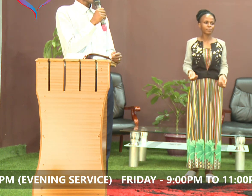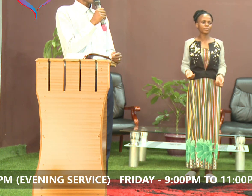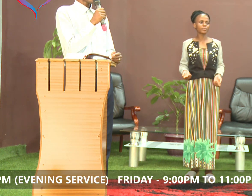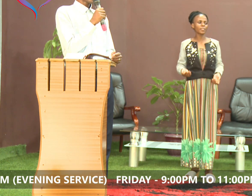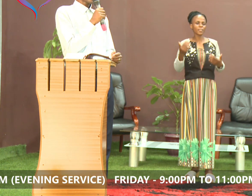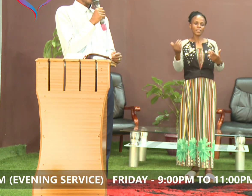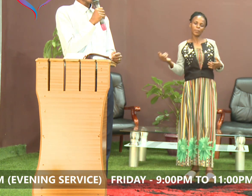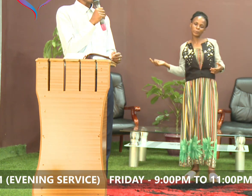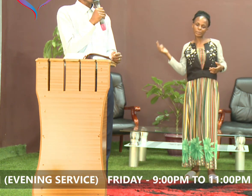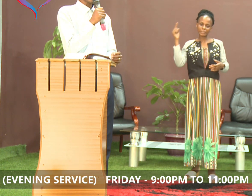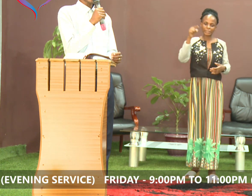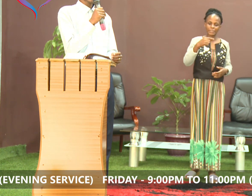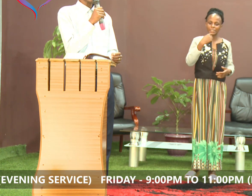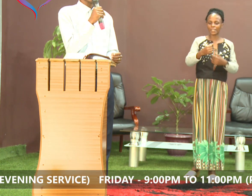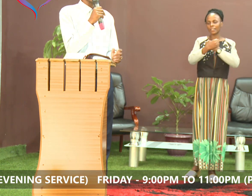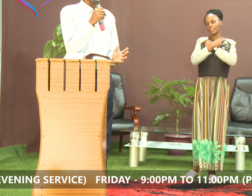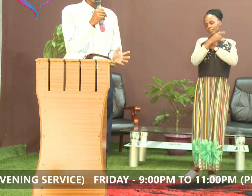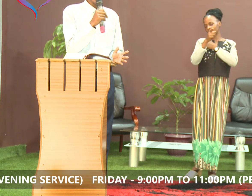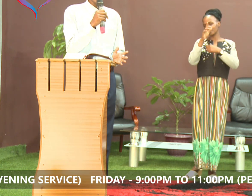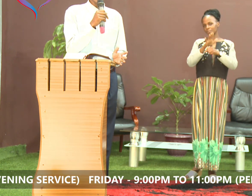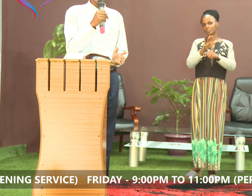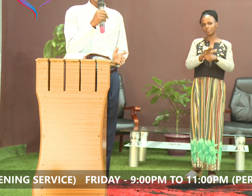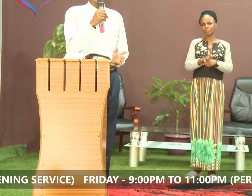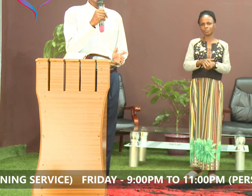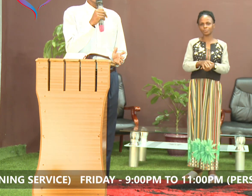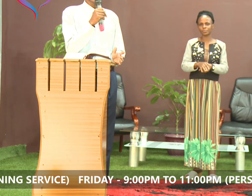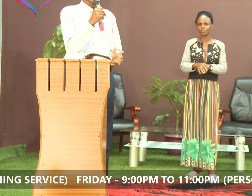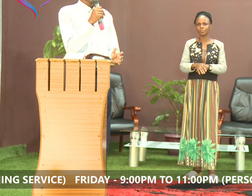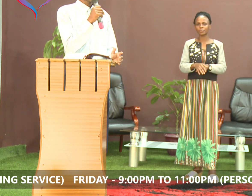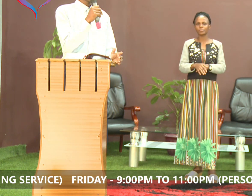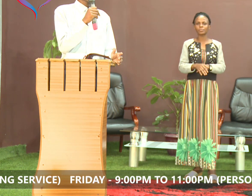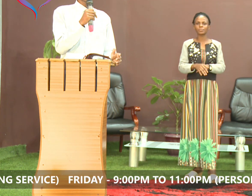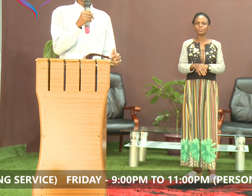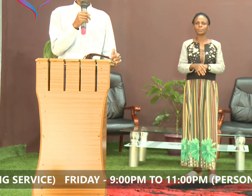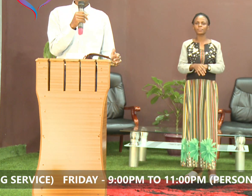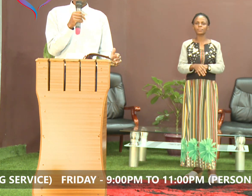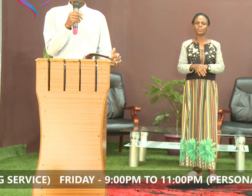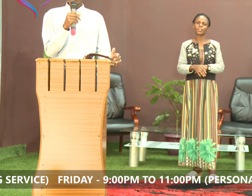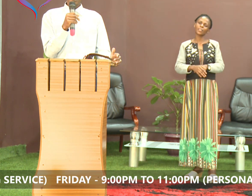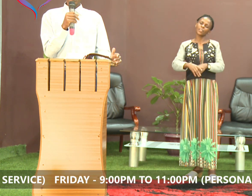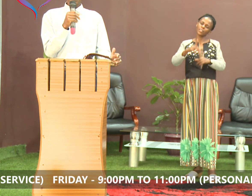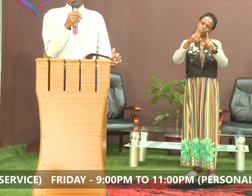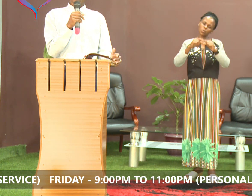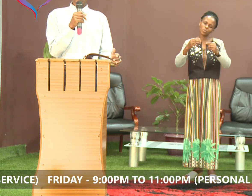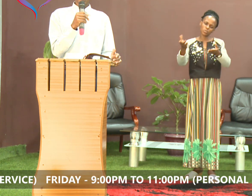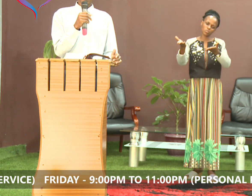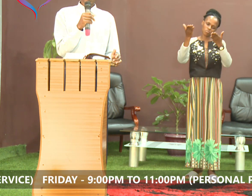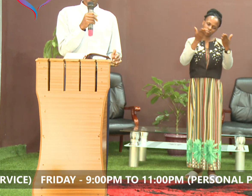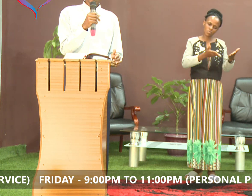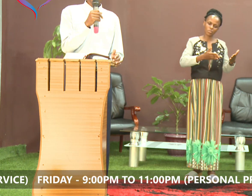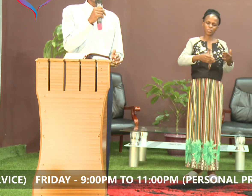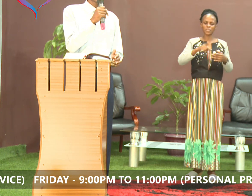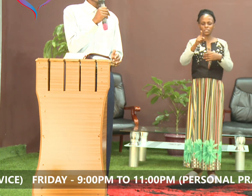kugamba nkwagala nnyo. And someone comes and says I love you so much. Bali yasukutereze biriko. Ekigambo kyolese kirunjo njagala naye. Context